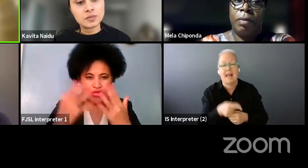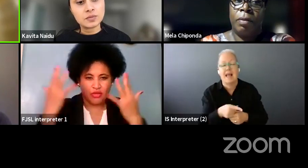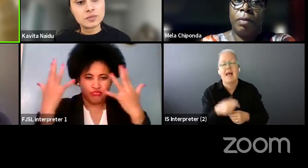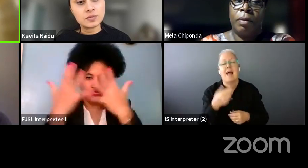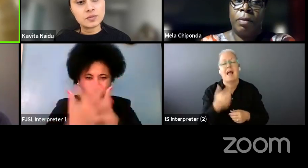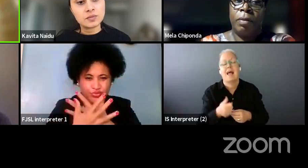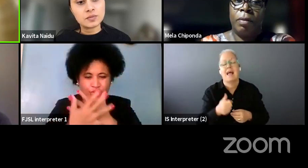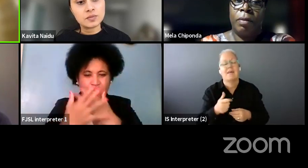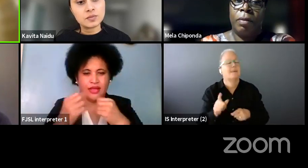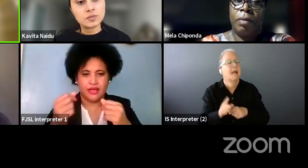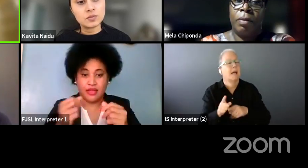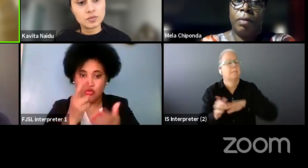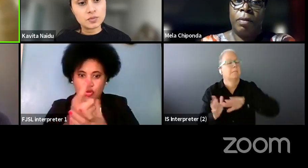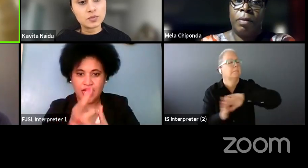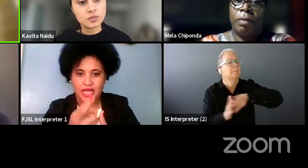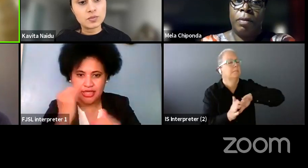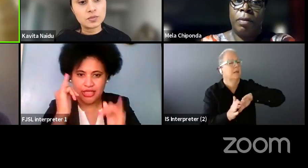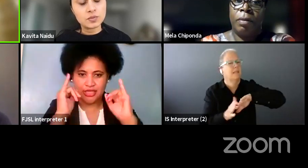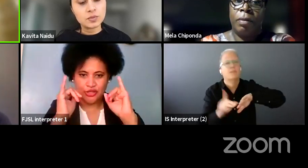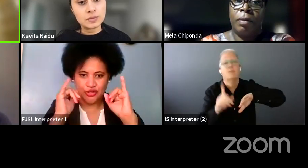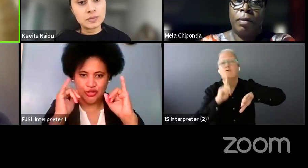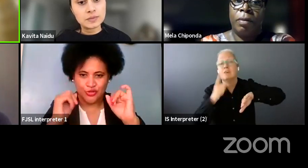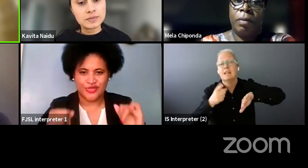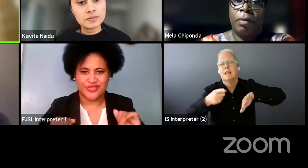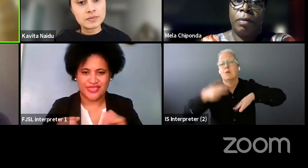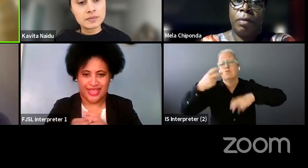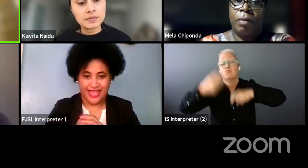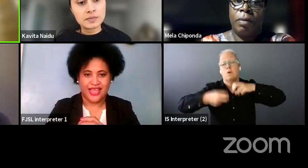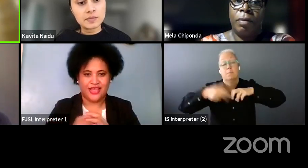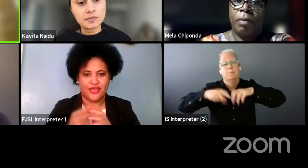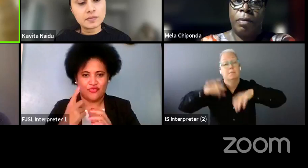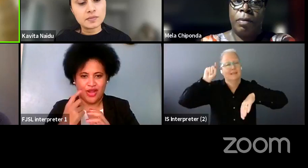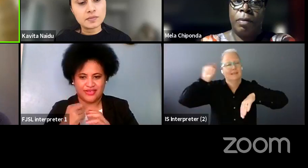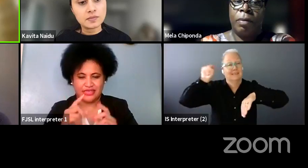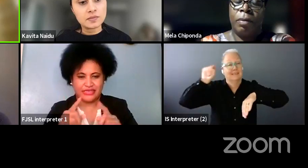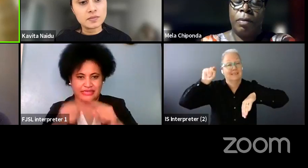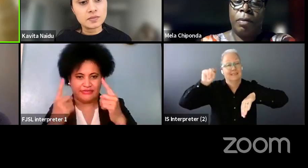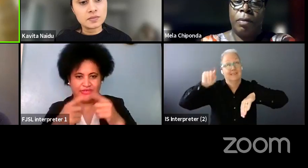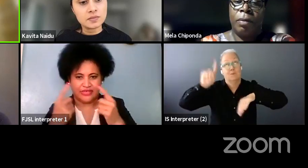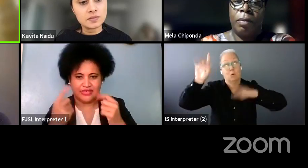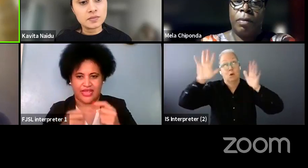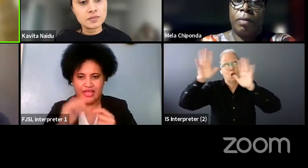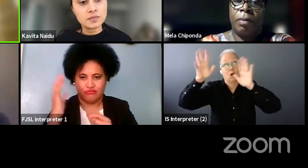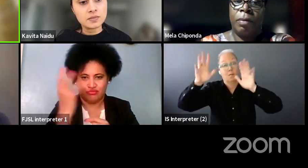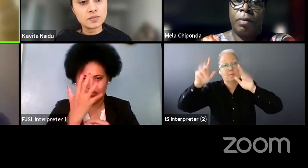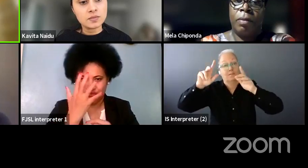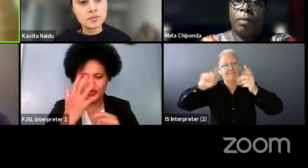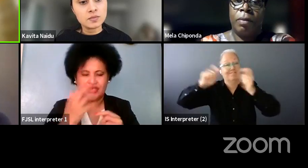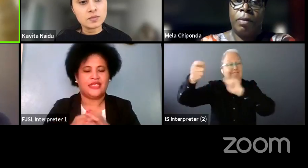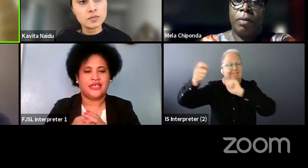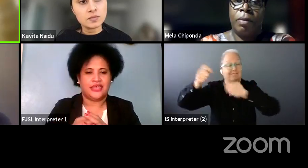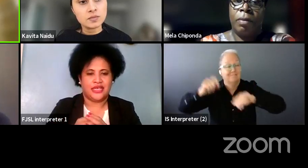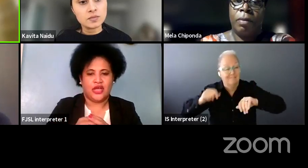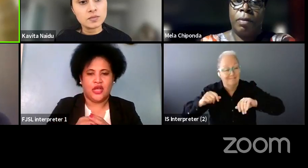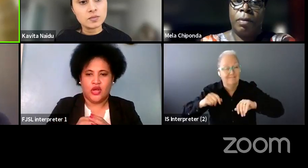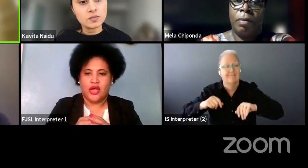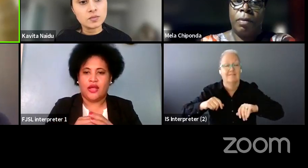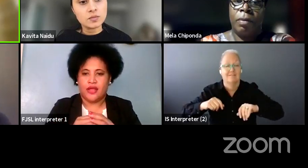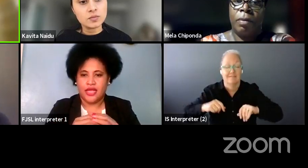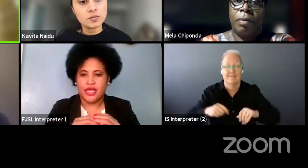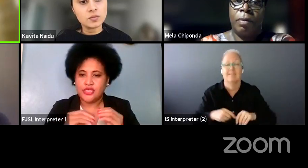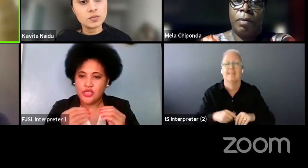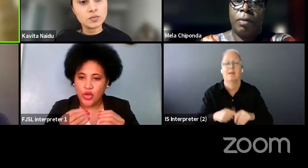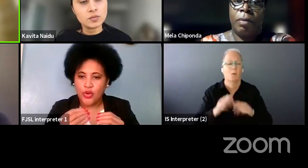behind both the climate crisis and what is actually what actually the causes